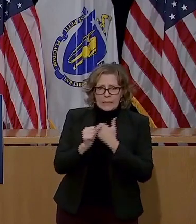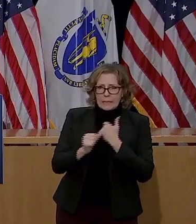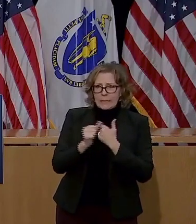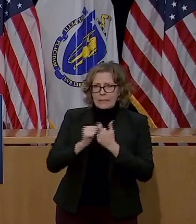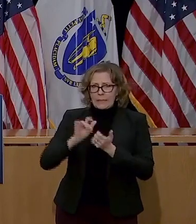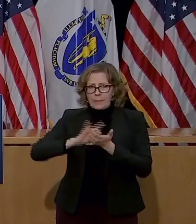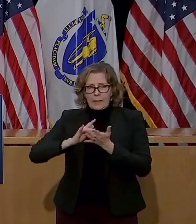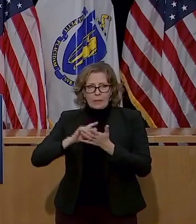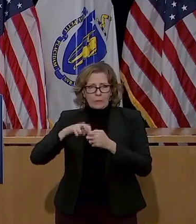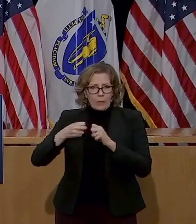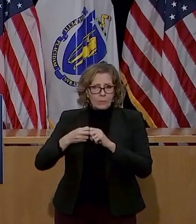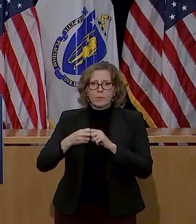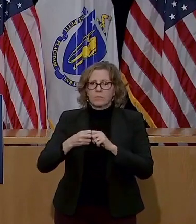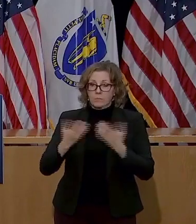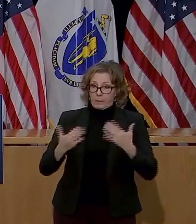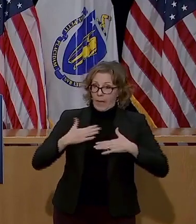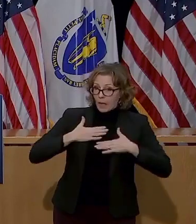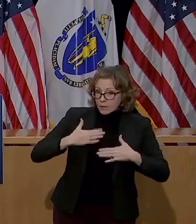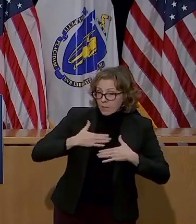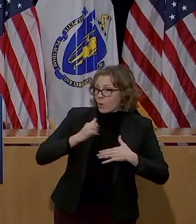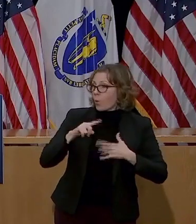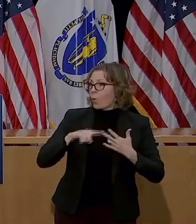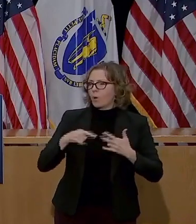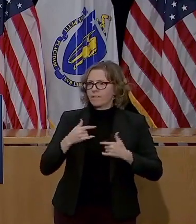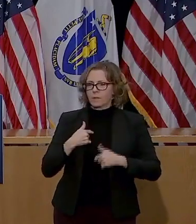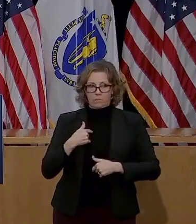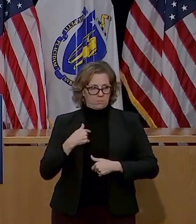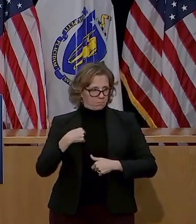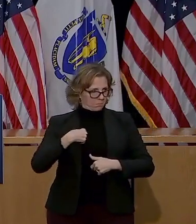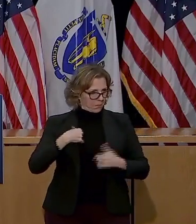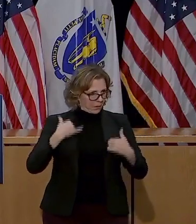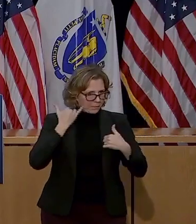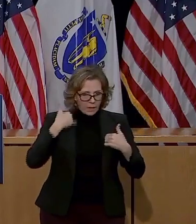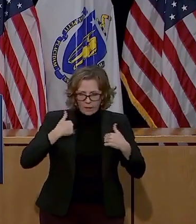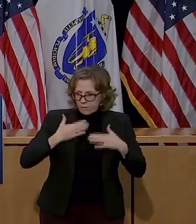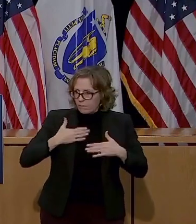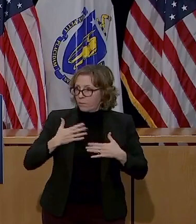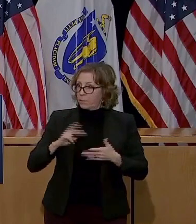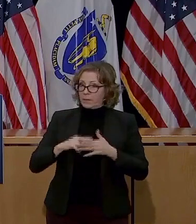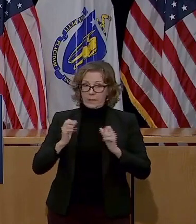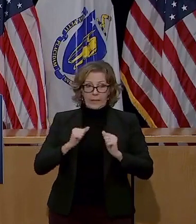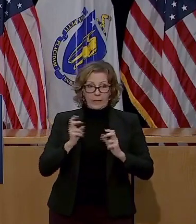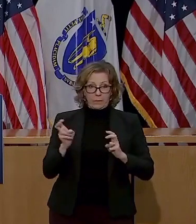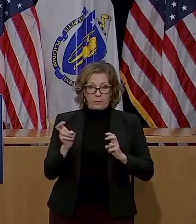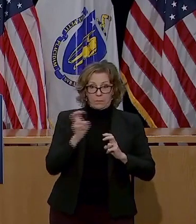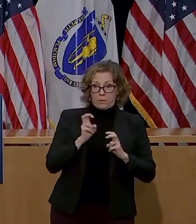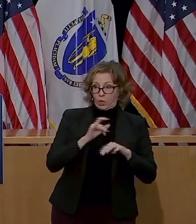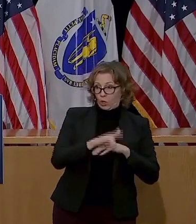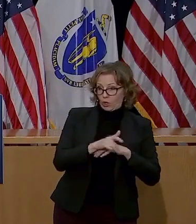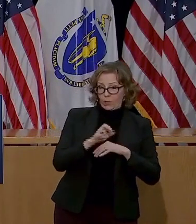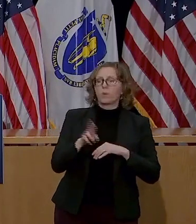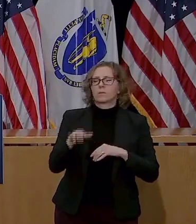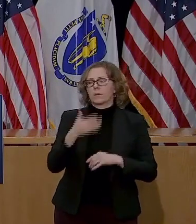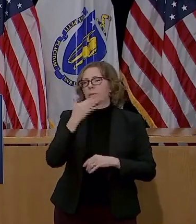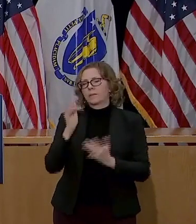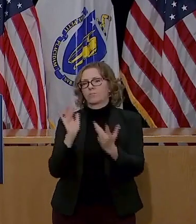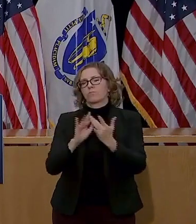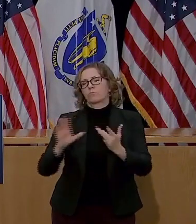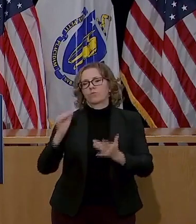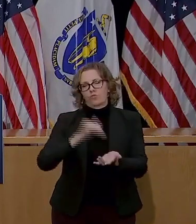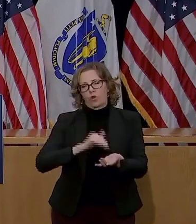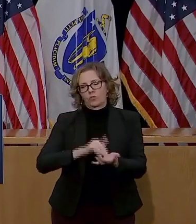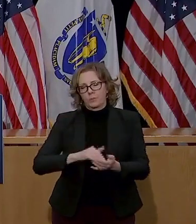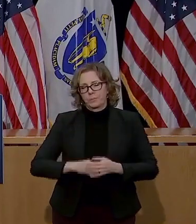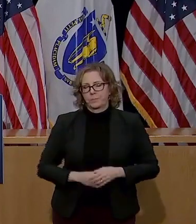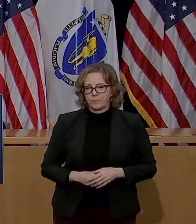or you aren't sure if that changes your eligibility, you should reach out to and contact your doctor. When the